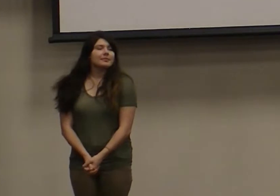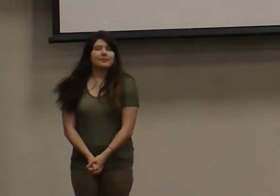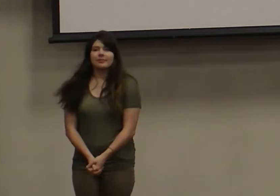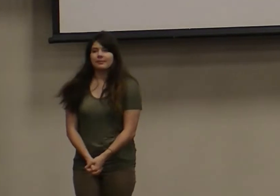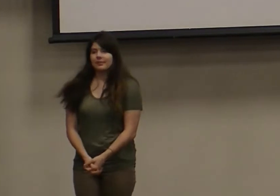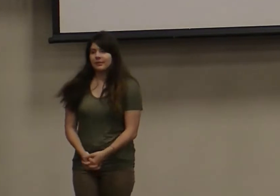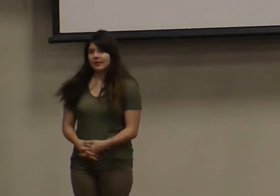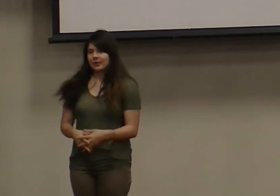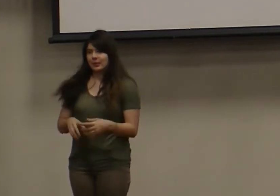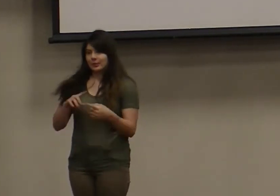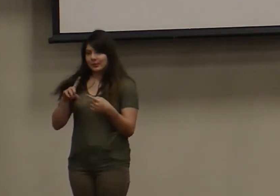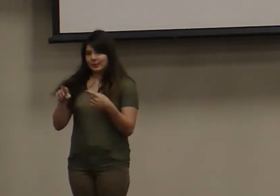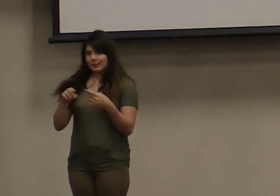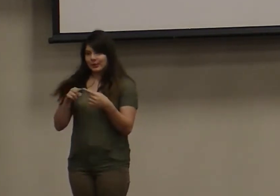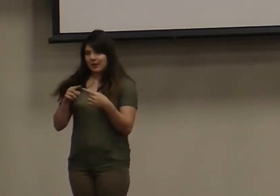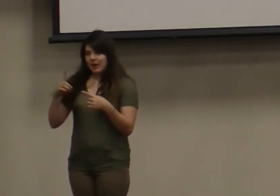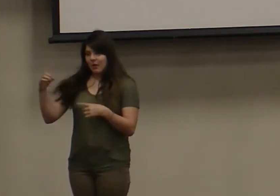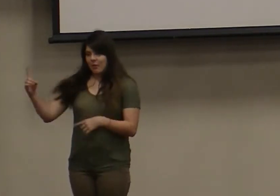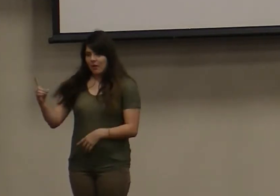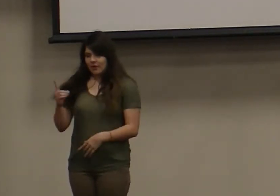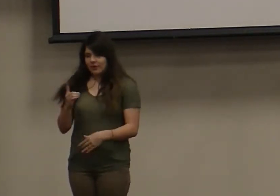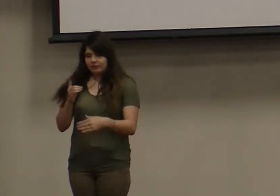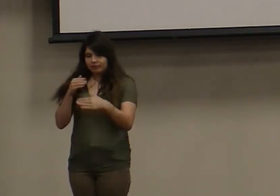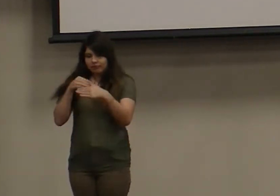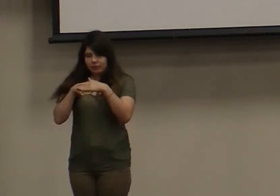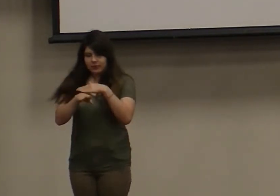When I walked into the hallway of the hospital,